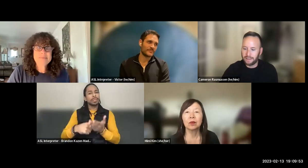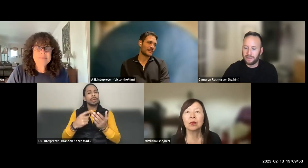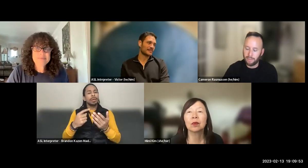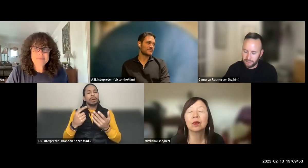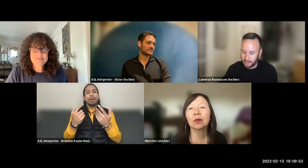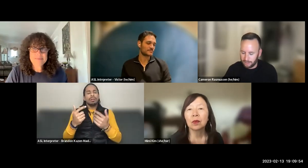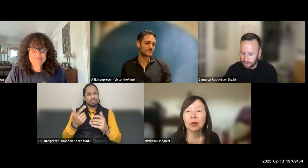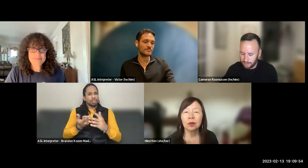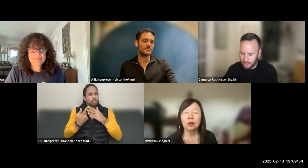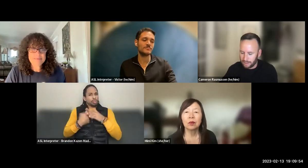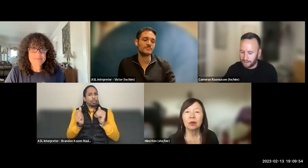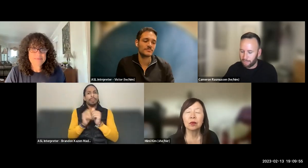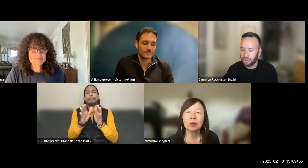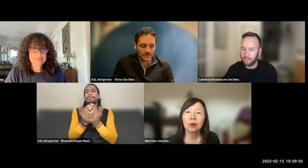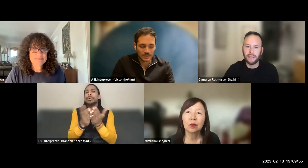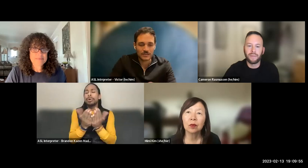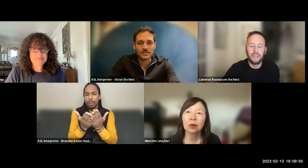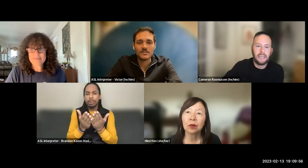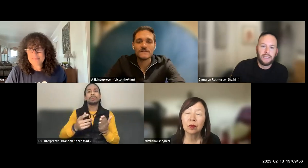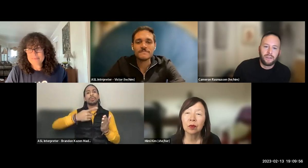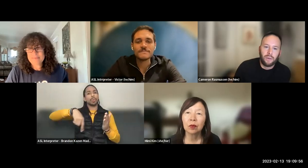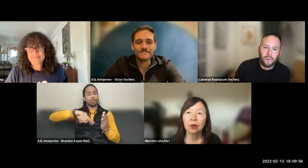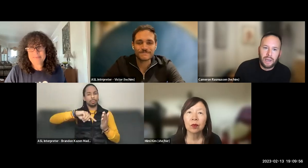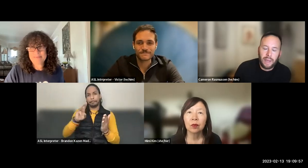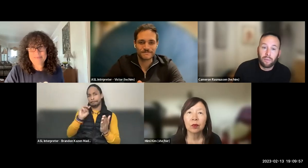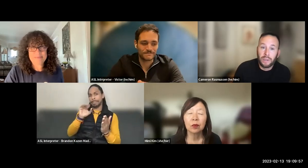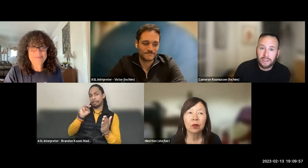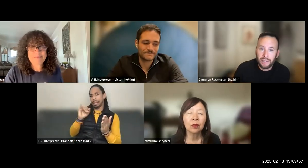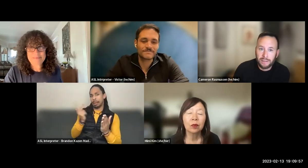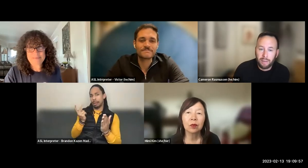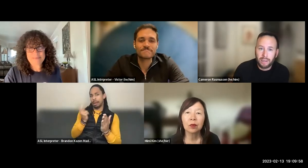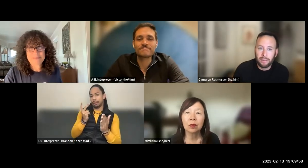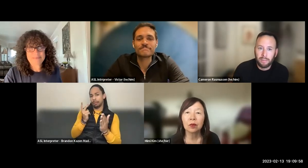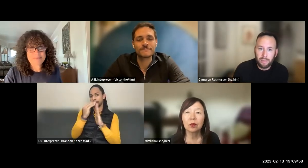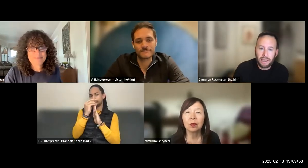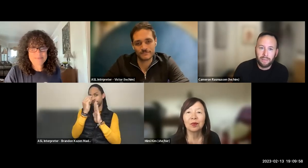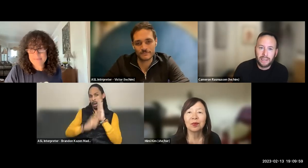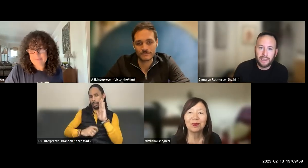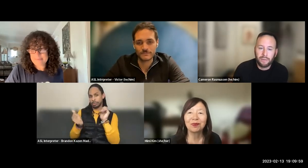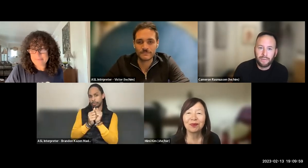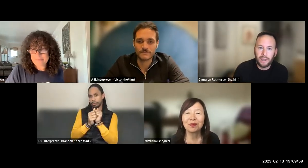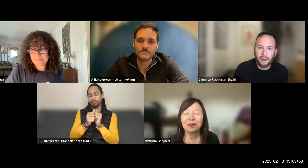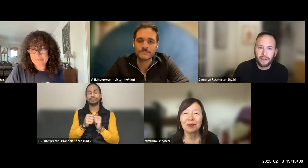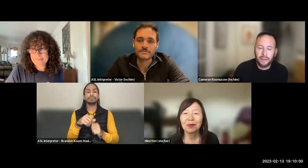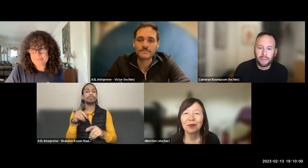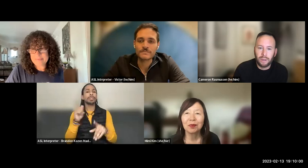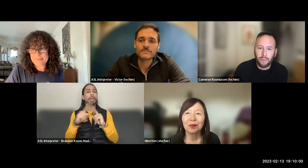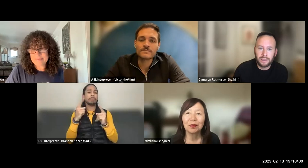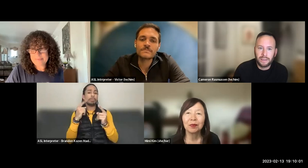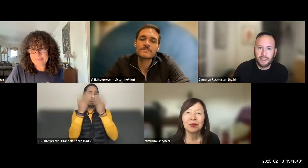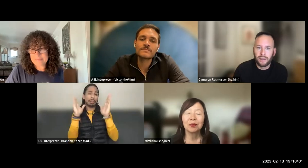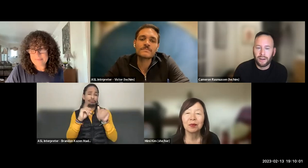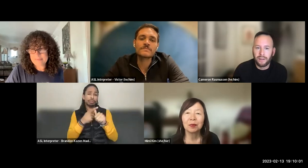set the stage, and I'm also going to set a timer for myself. So we haven't really shared this publicly, but Mimi, myself, and our colleague